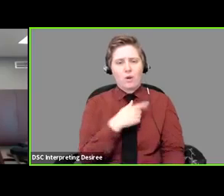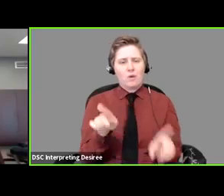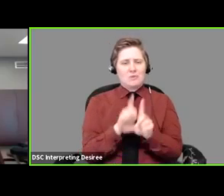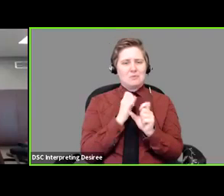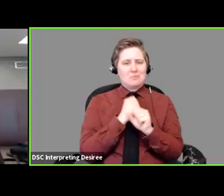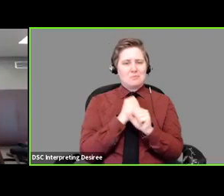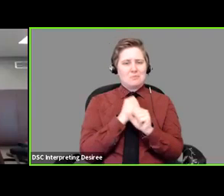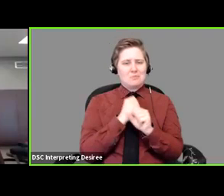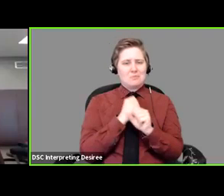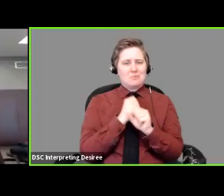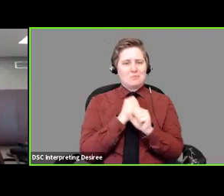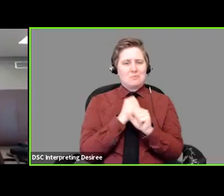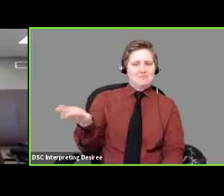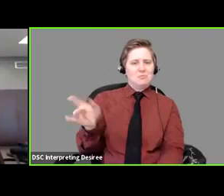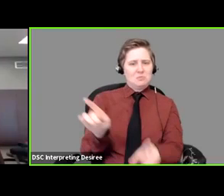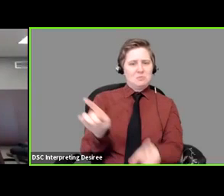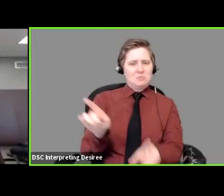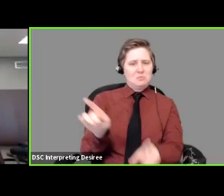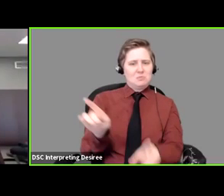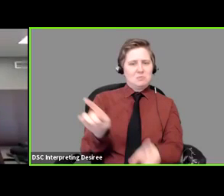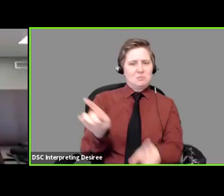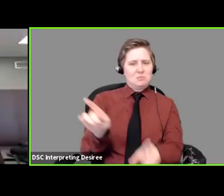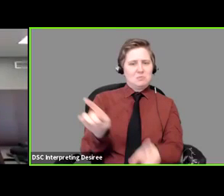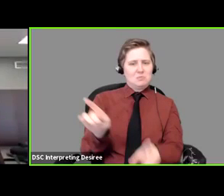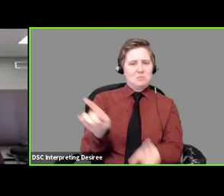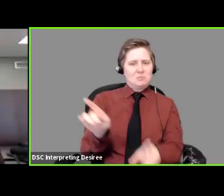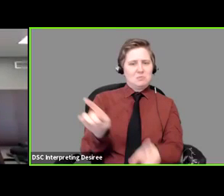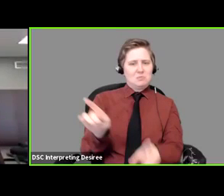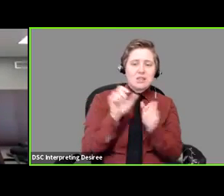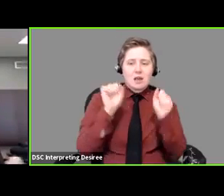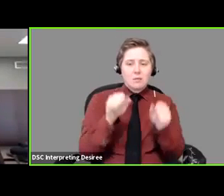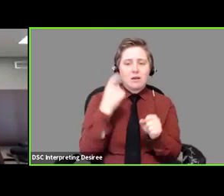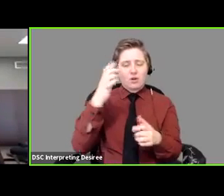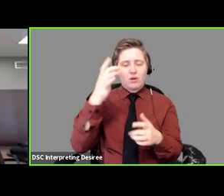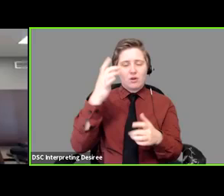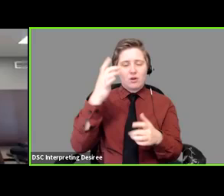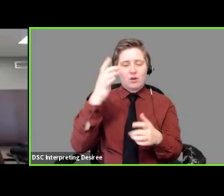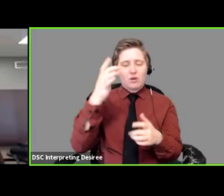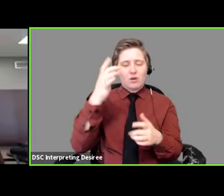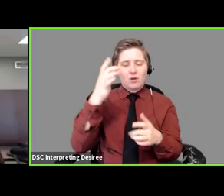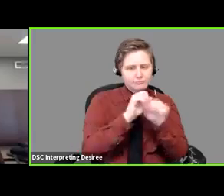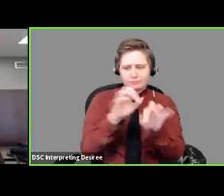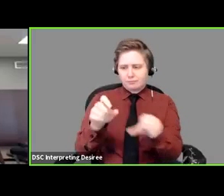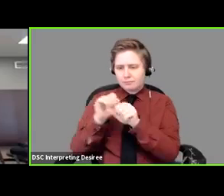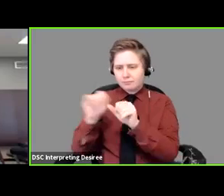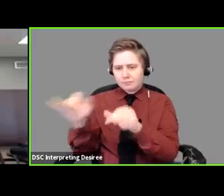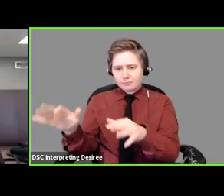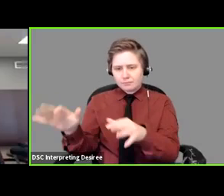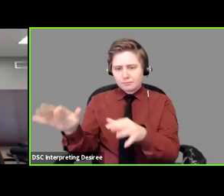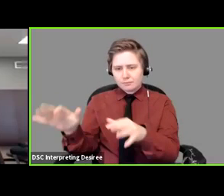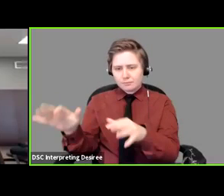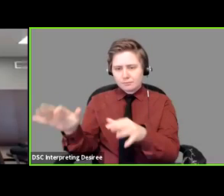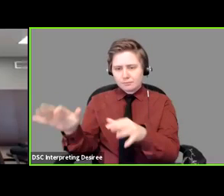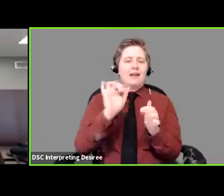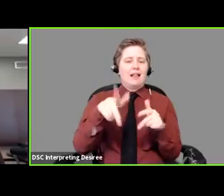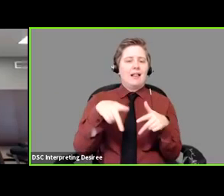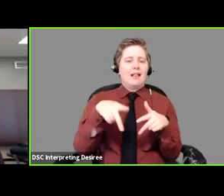same time. We're reducing the ability for that virus to go from person to person, which again allows us to open up things